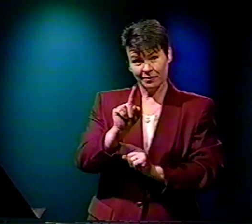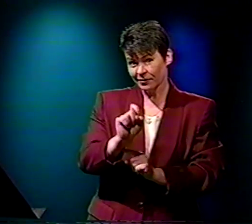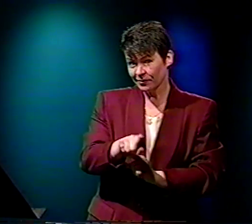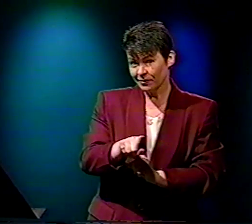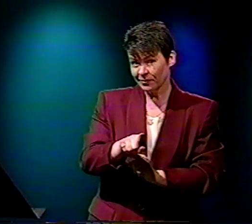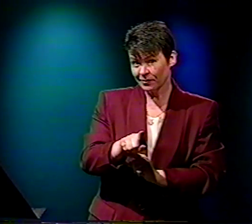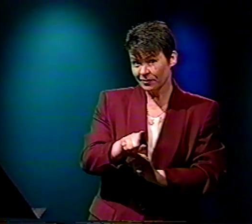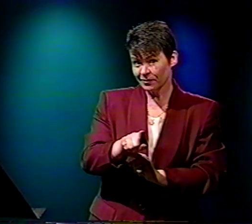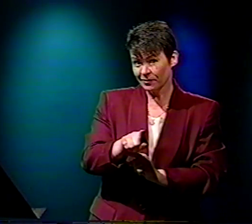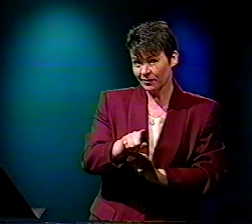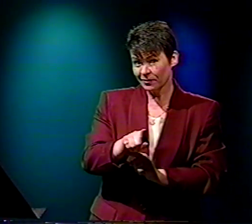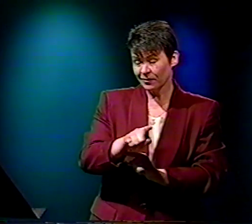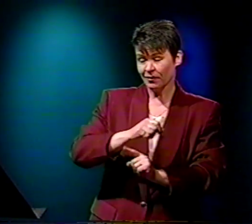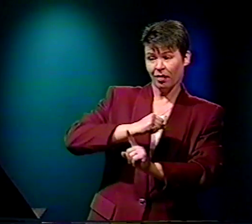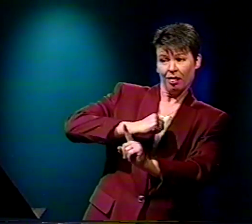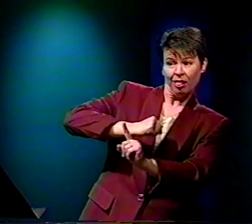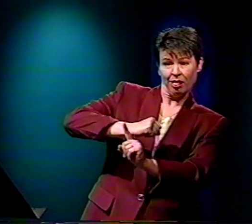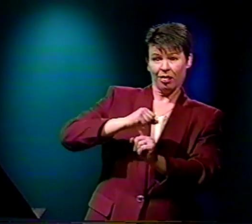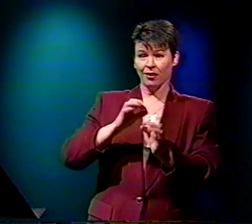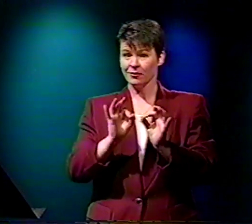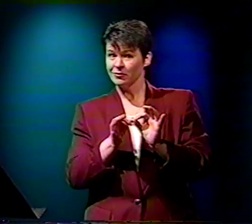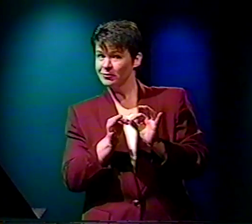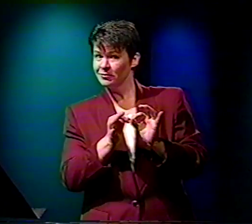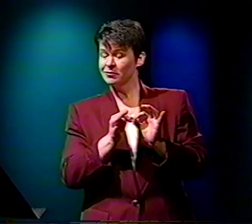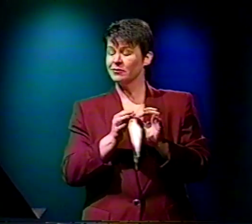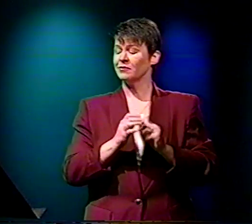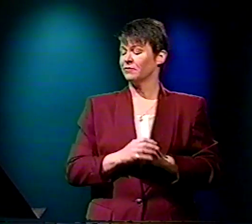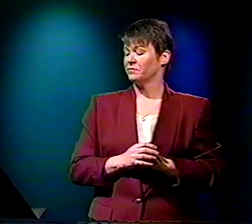Is the interpreter trusted? Is there